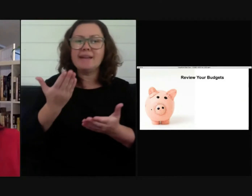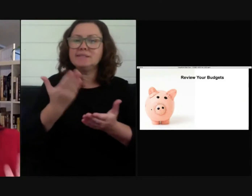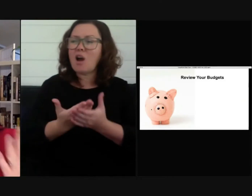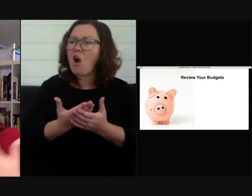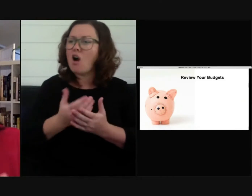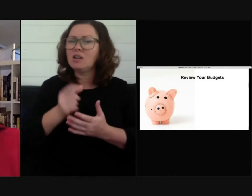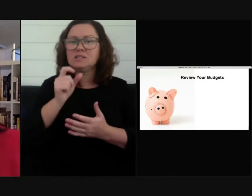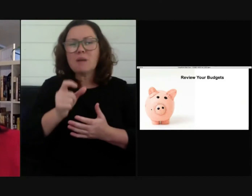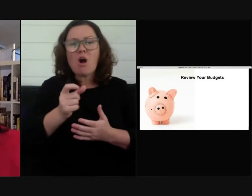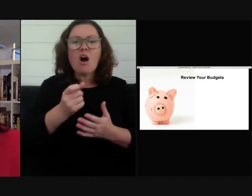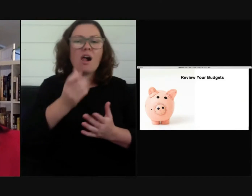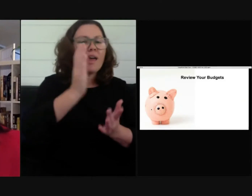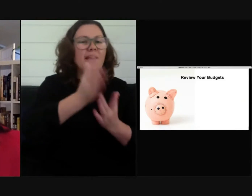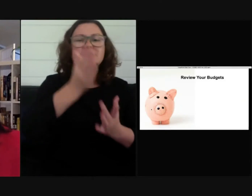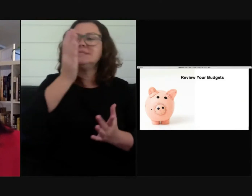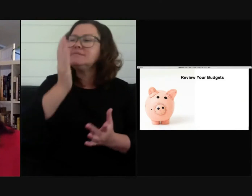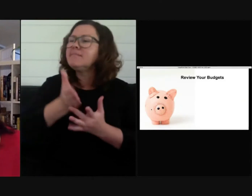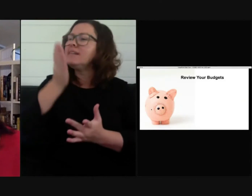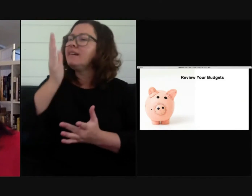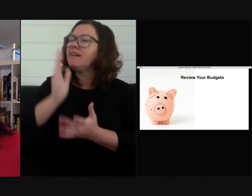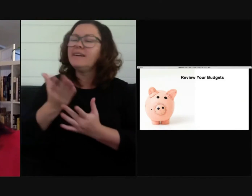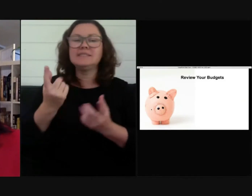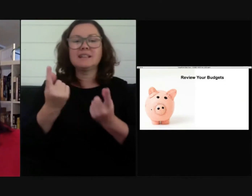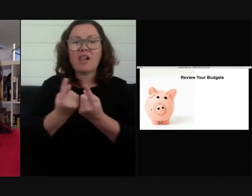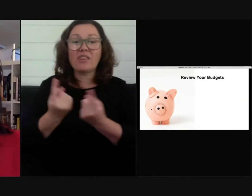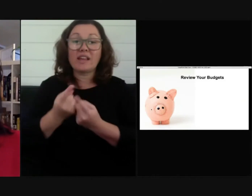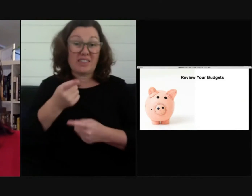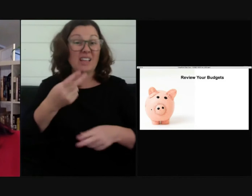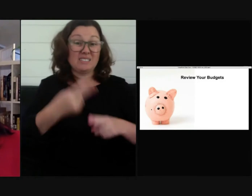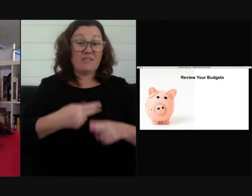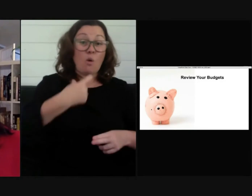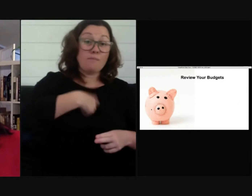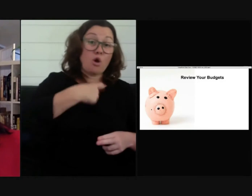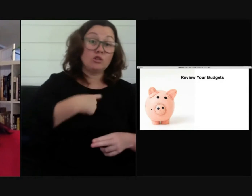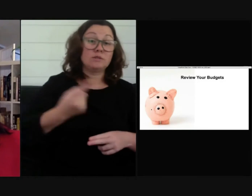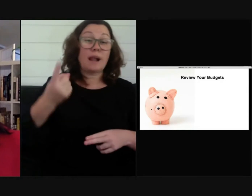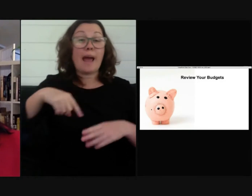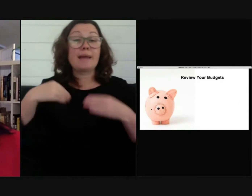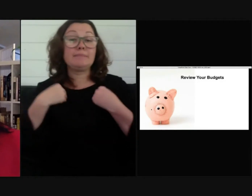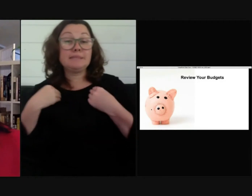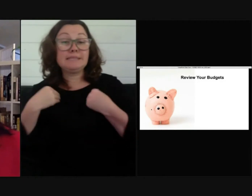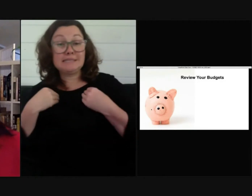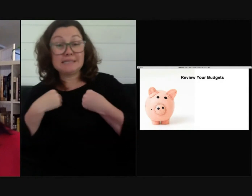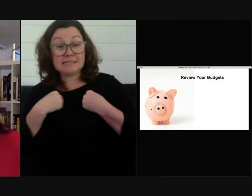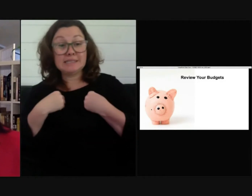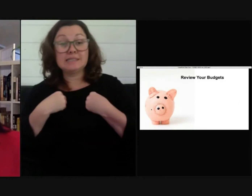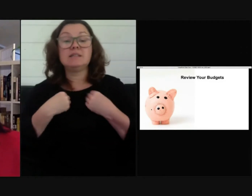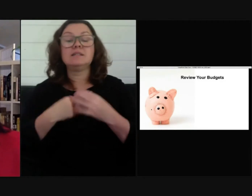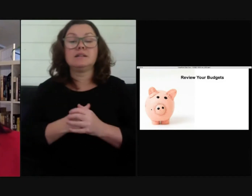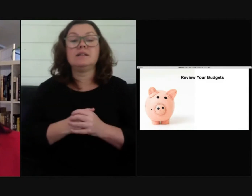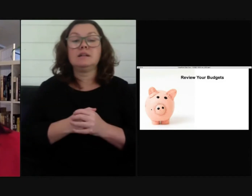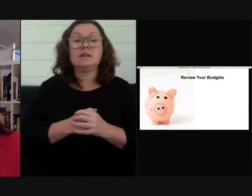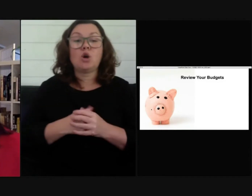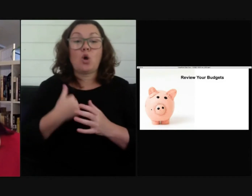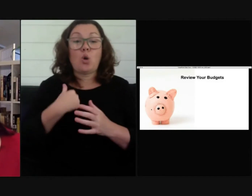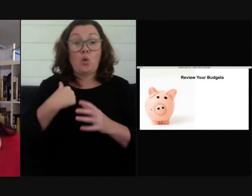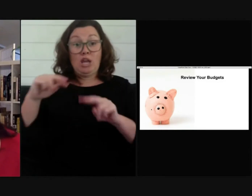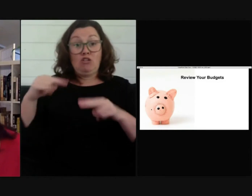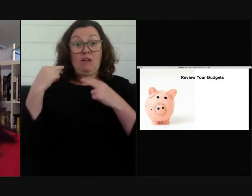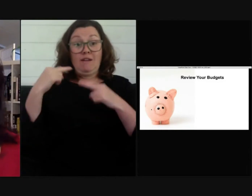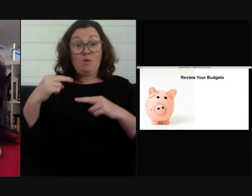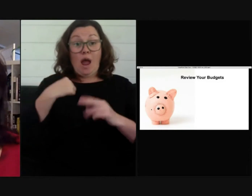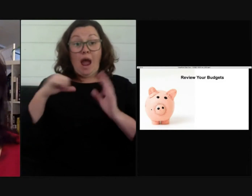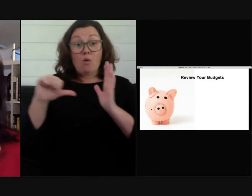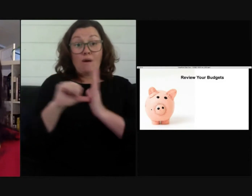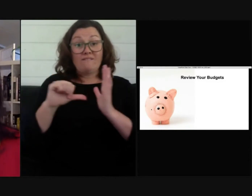for both your personal life and your business life. We review our financial situation here at Creative Plus